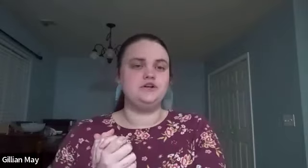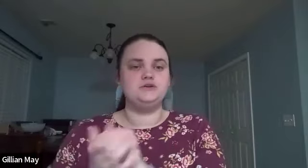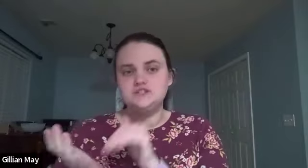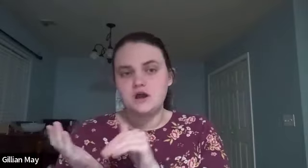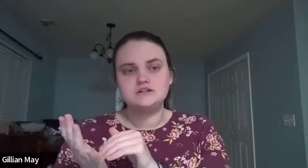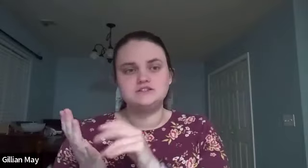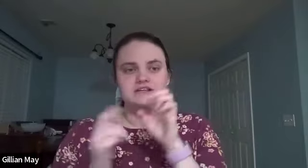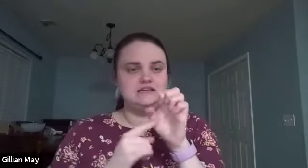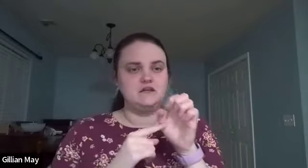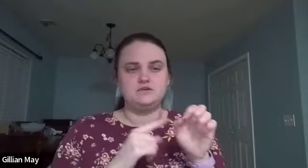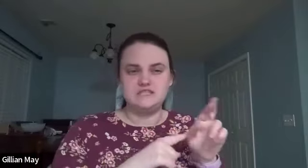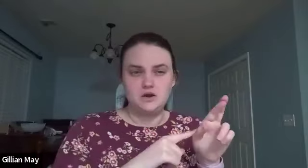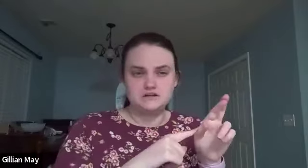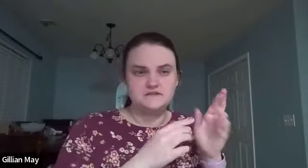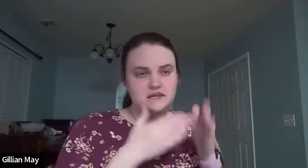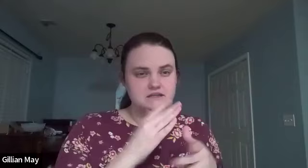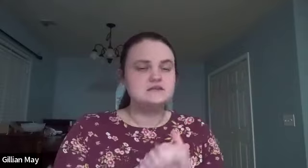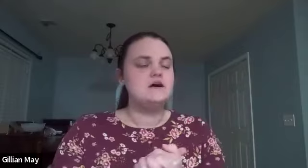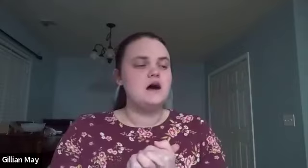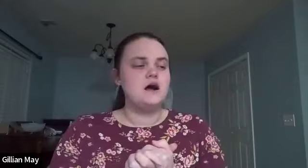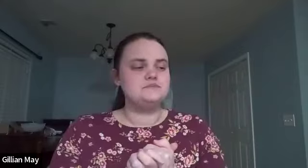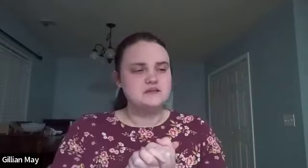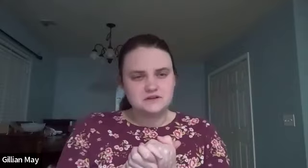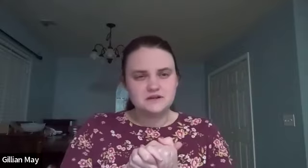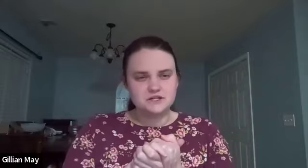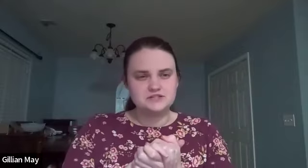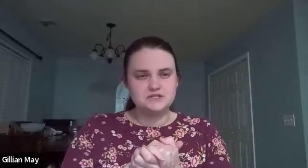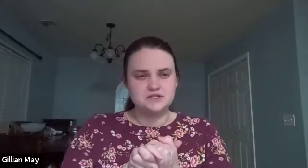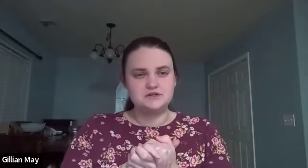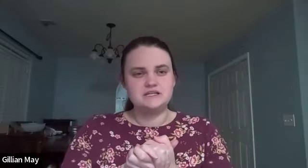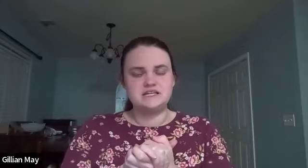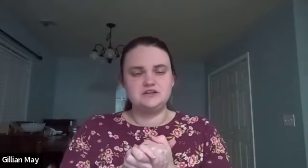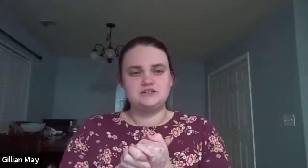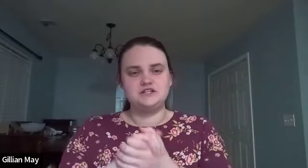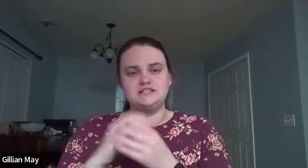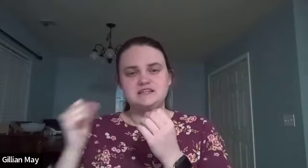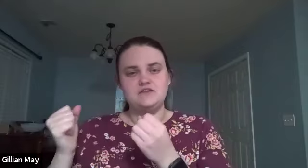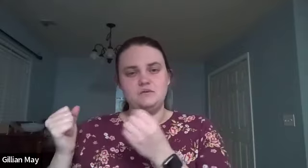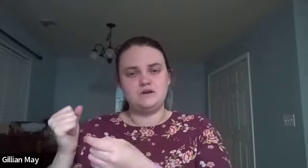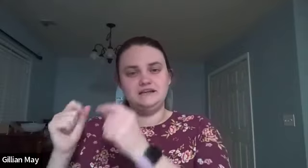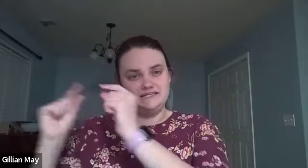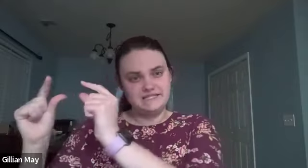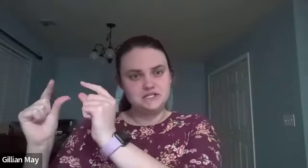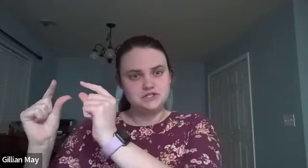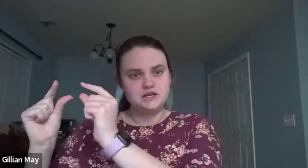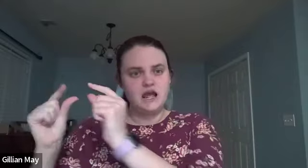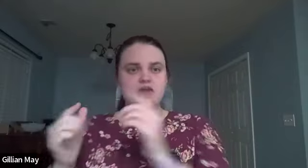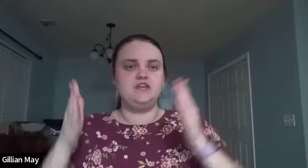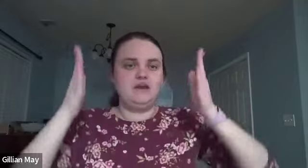a doctor, like those ERs at the end. Typically what you do is that you're actually going to sign the word like teach, and then you add